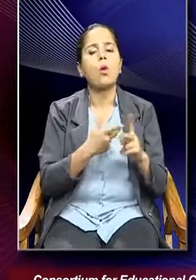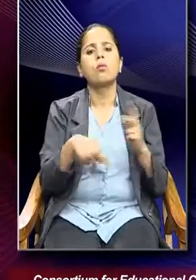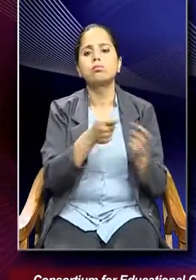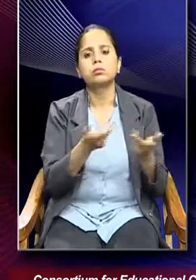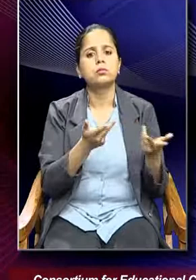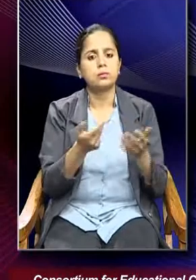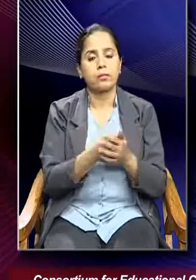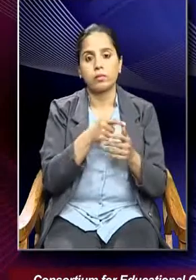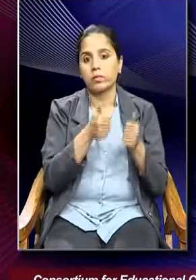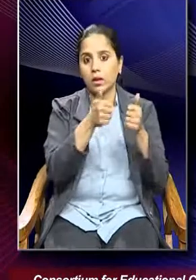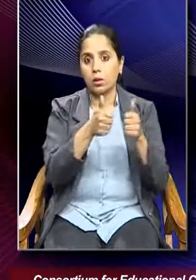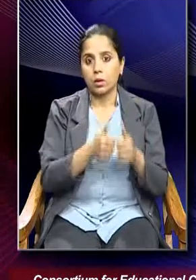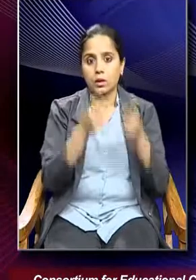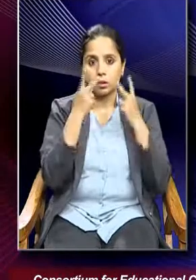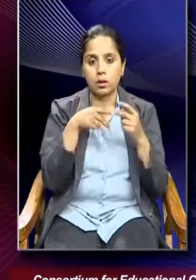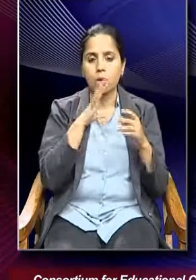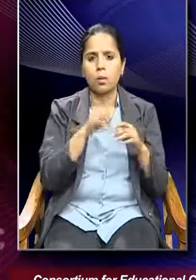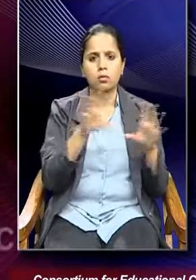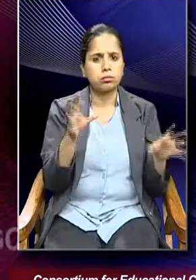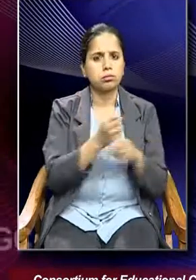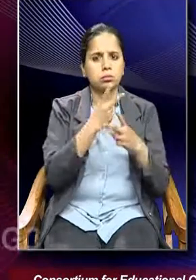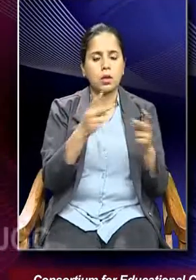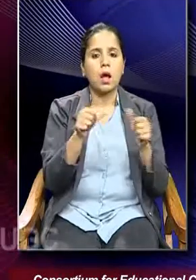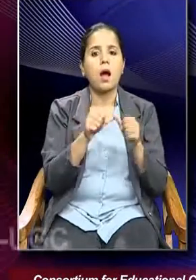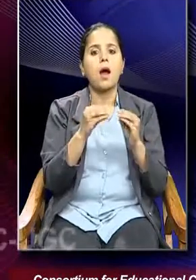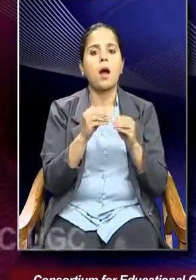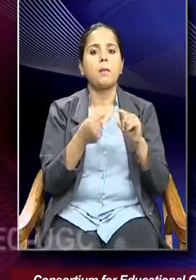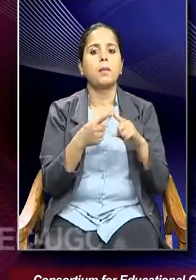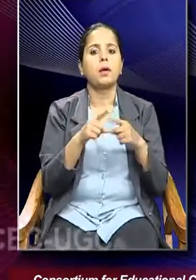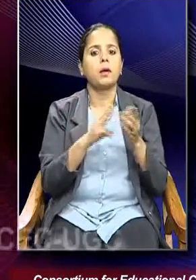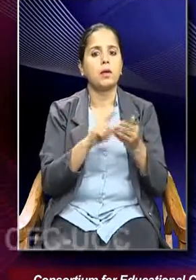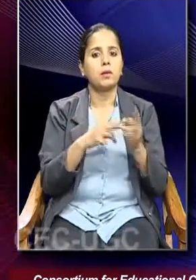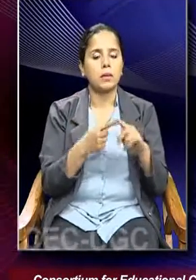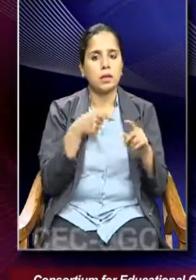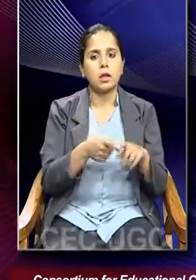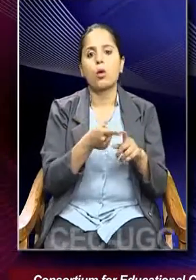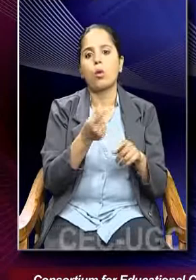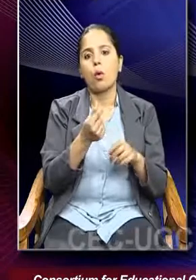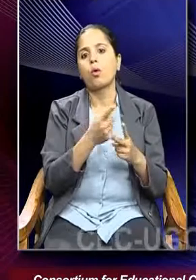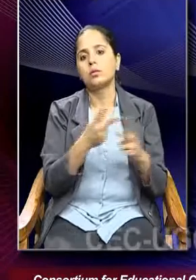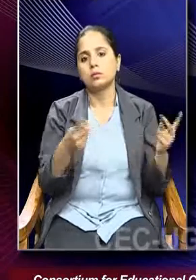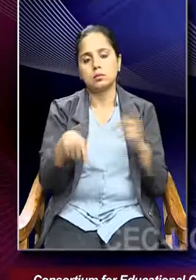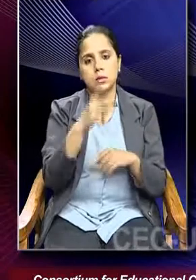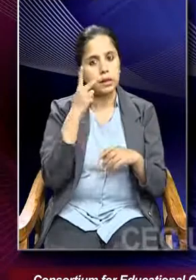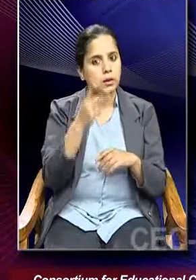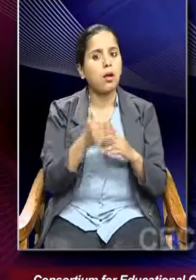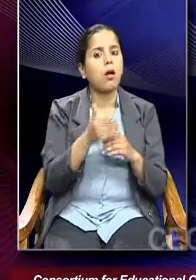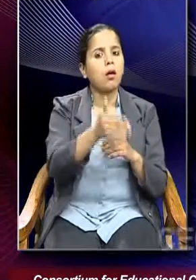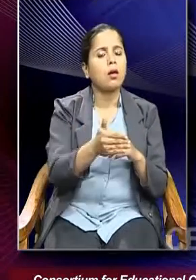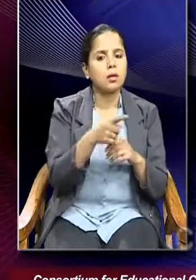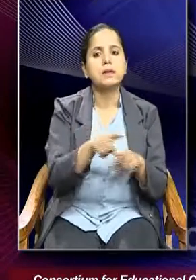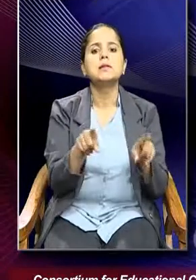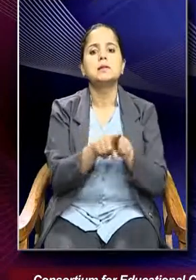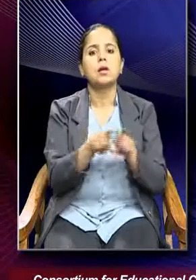So as a result, aggregate abatement costs under command and control, approaches are also likely